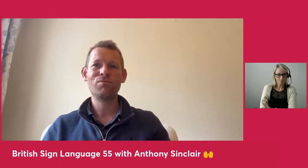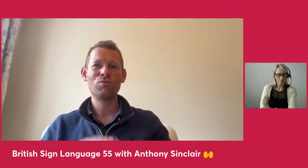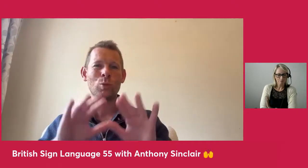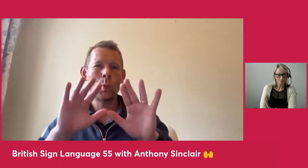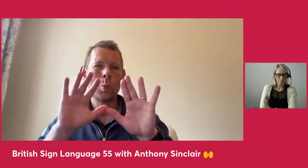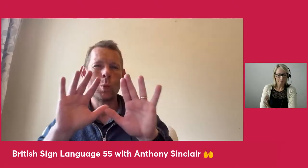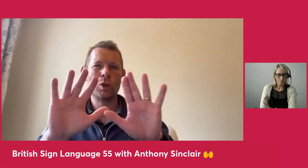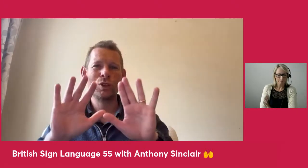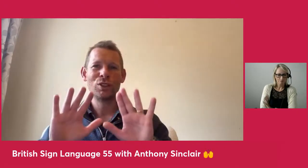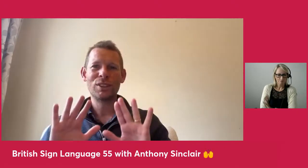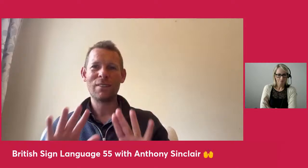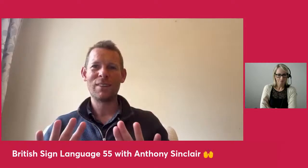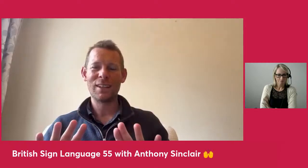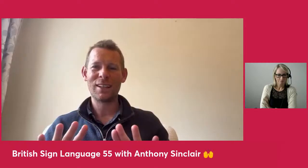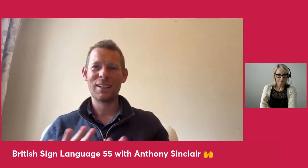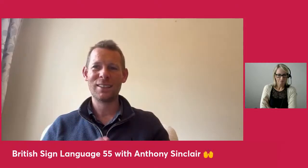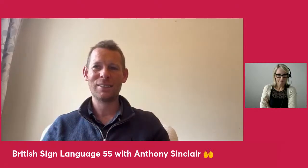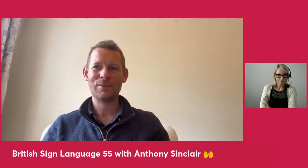Wonderful.